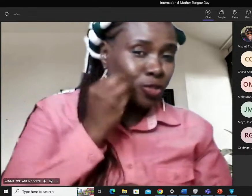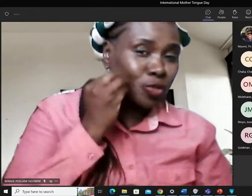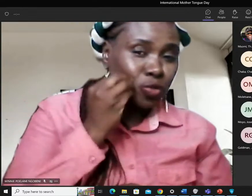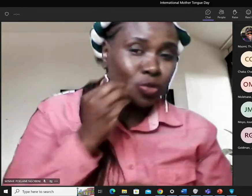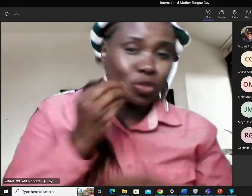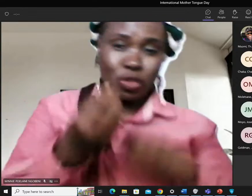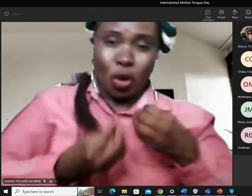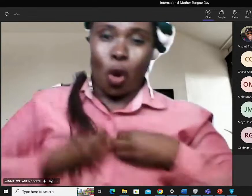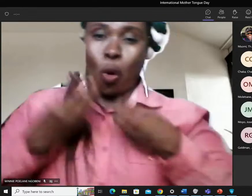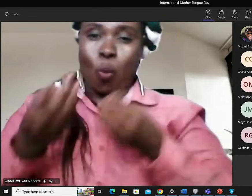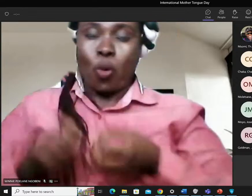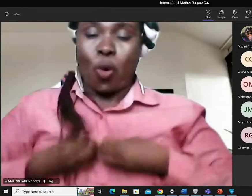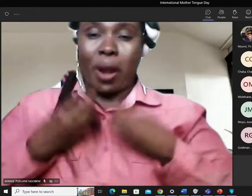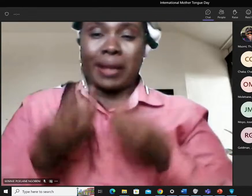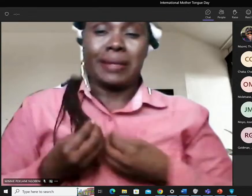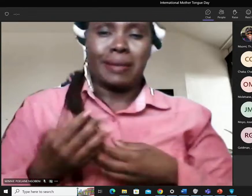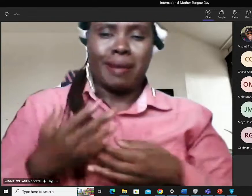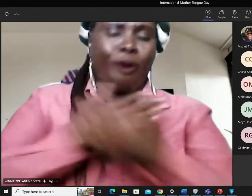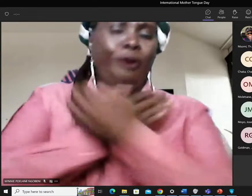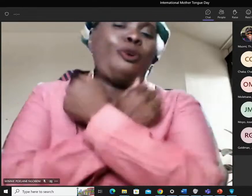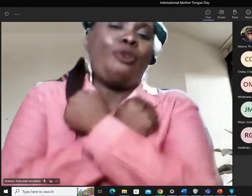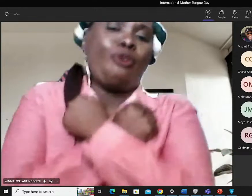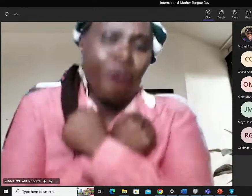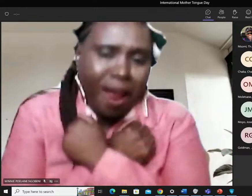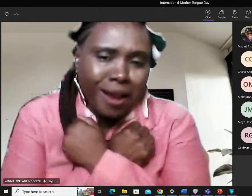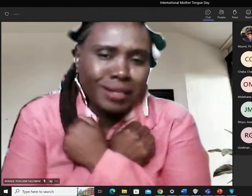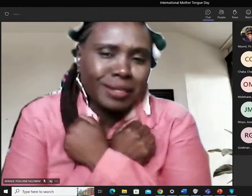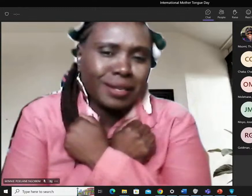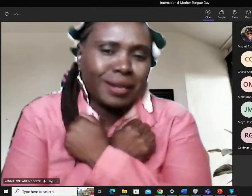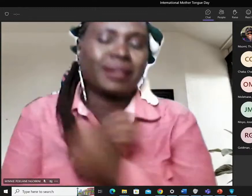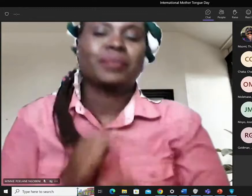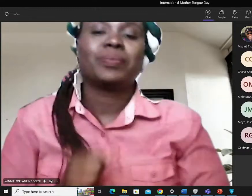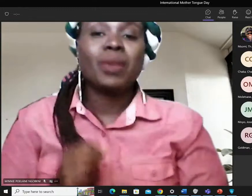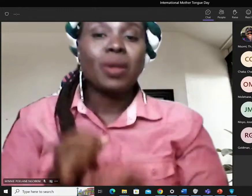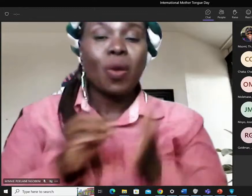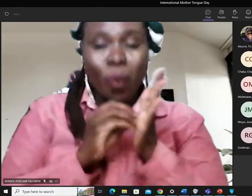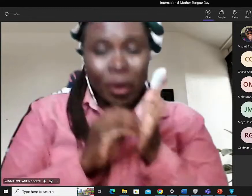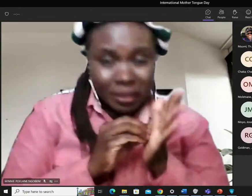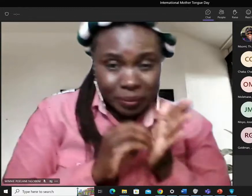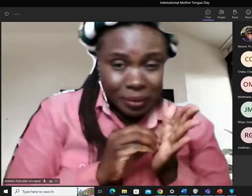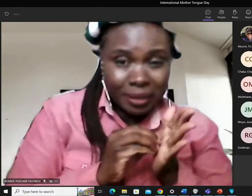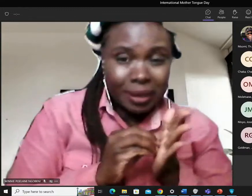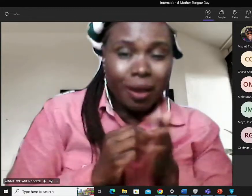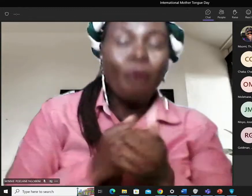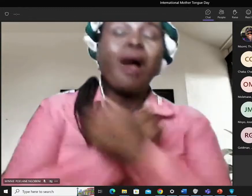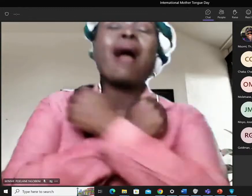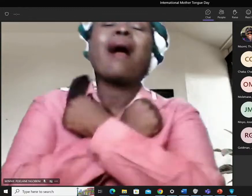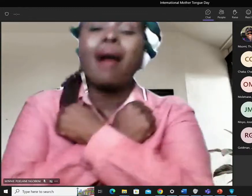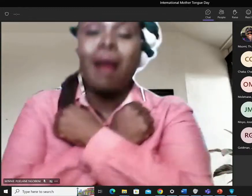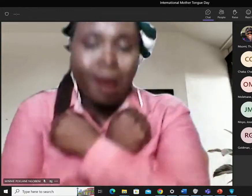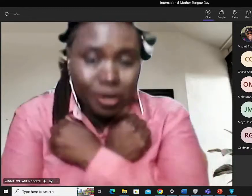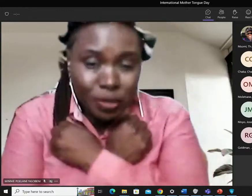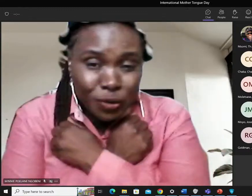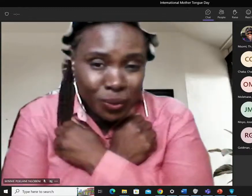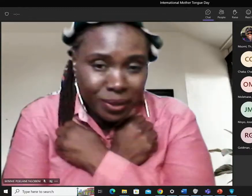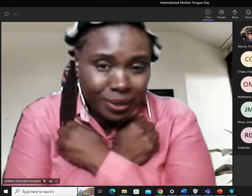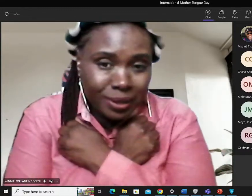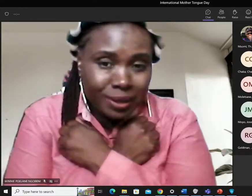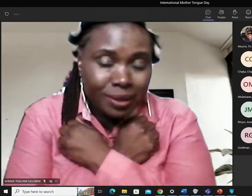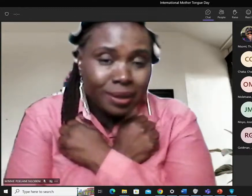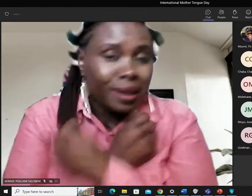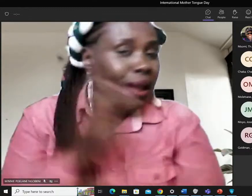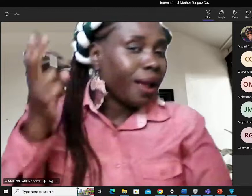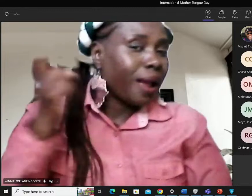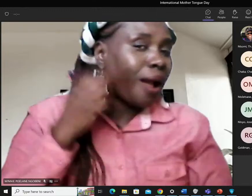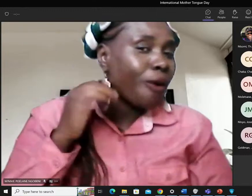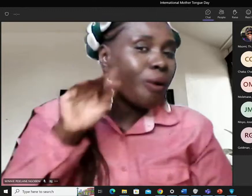Ba bolela ka go rata, ke kule wa Sepedi a re wa ratwa. Ka kwa wa isiZulu